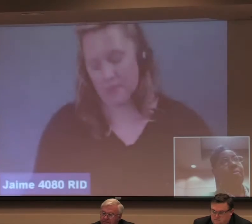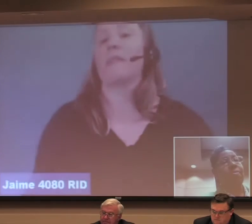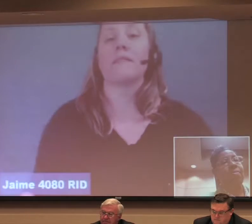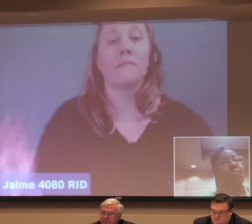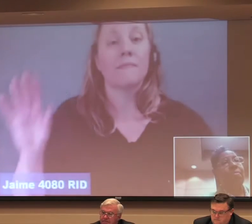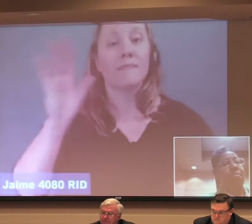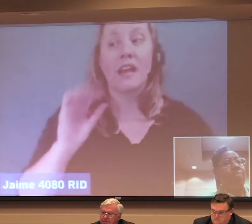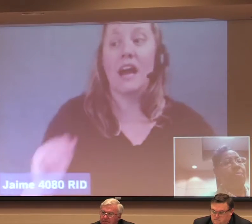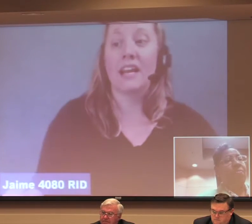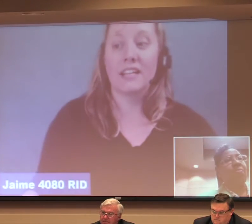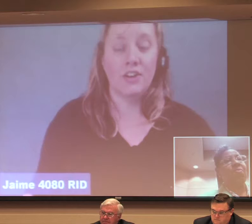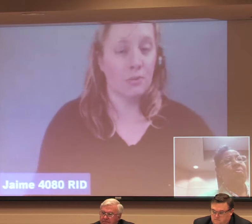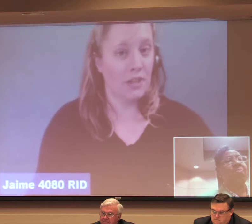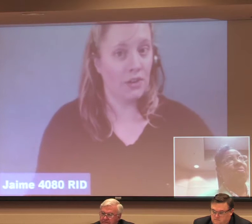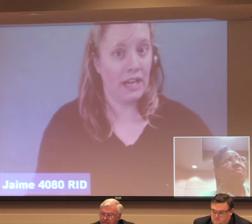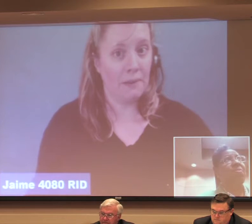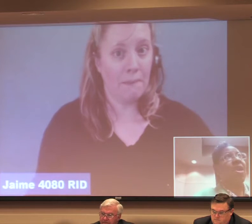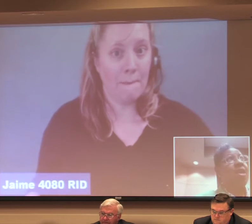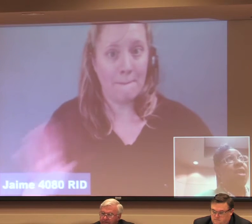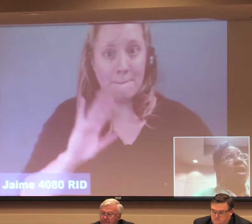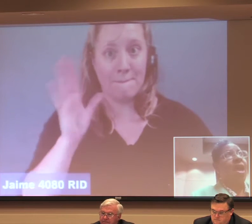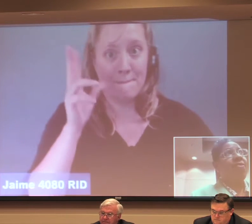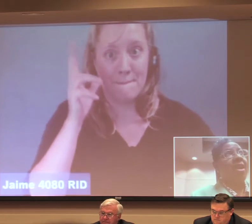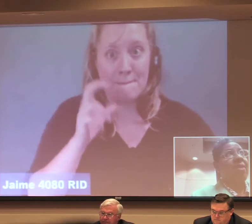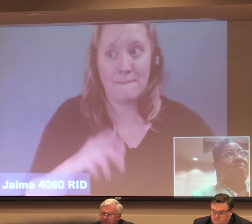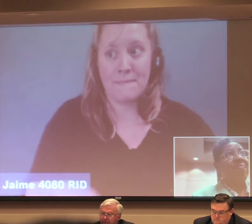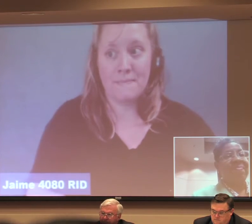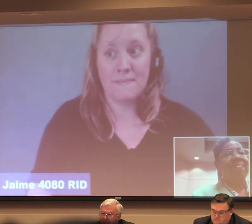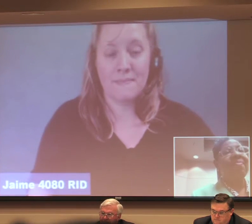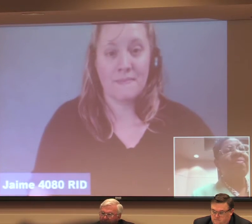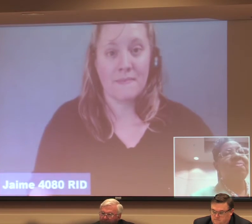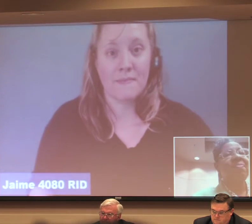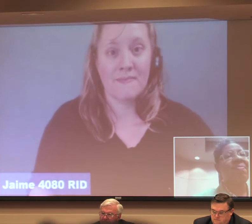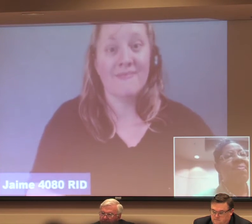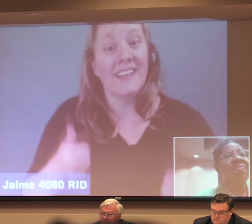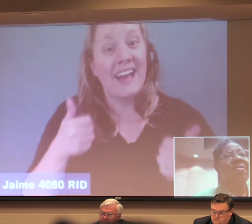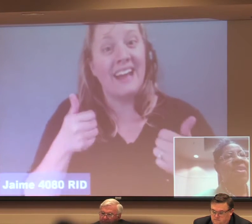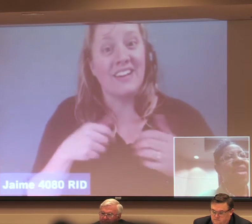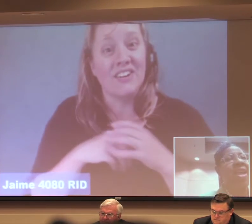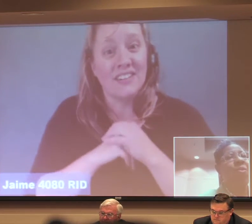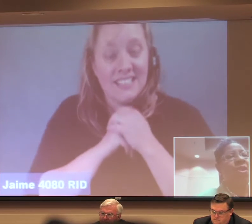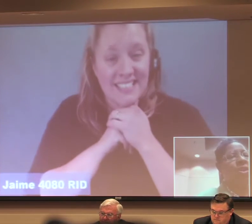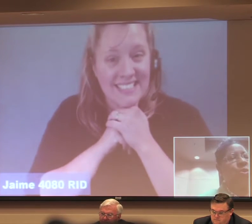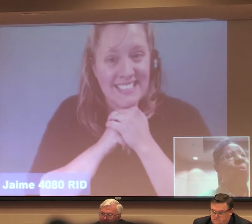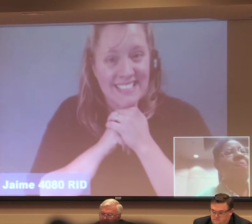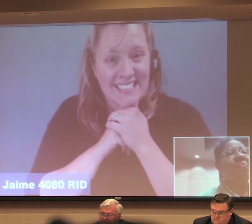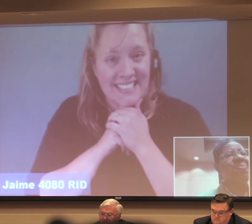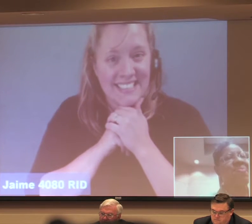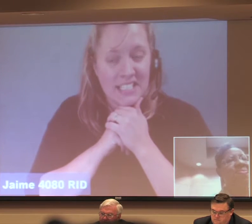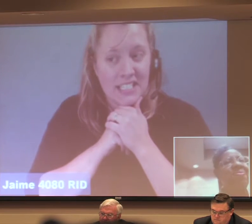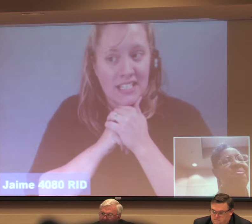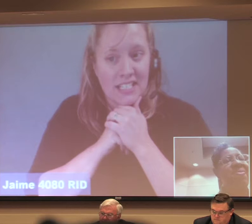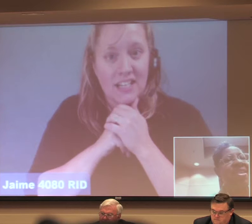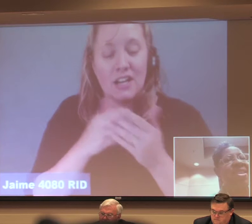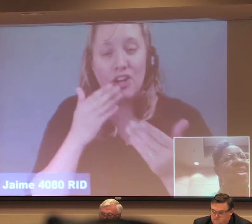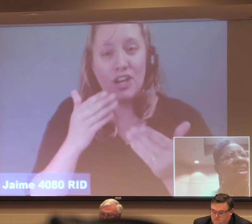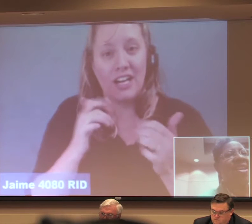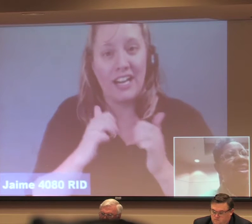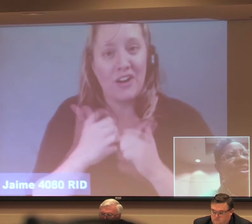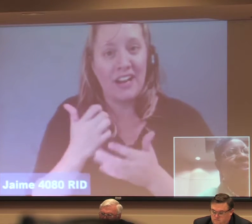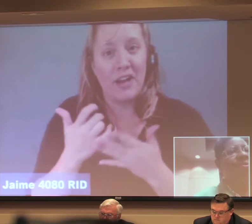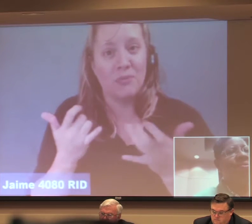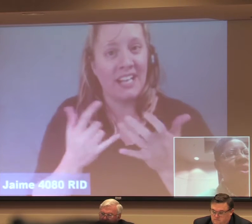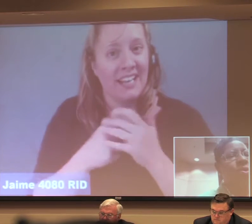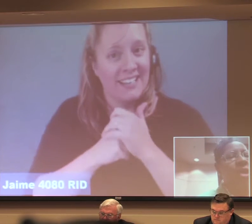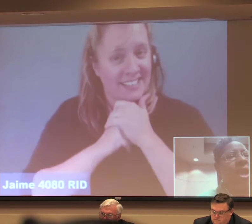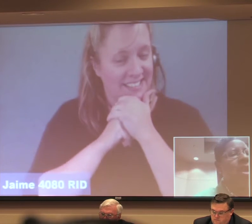Yes. Hi, can you hear me okay? There we have you. Hi, Jamie. Hi there. How are you? Good. How can I help